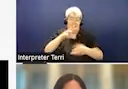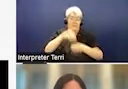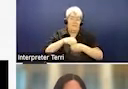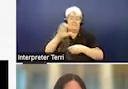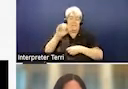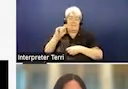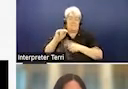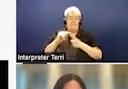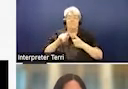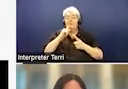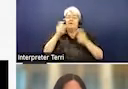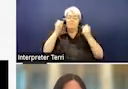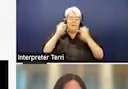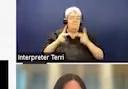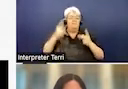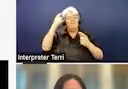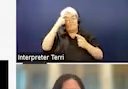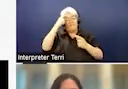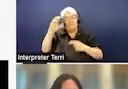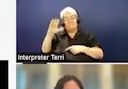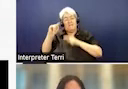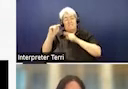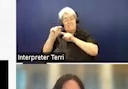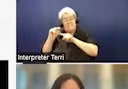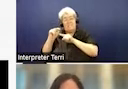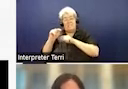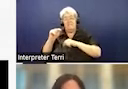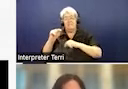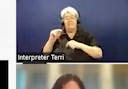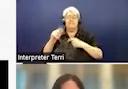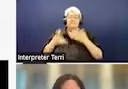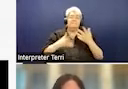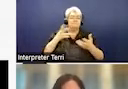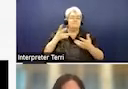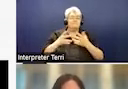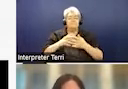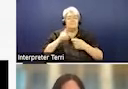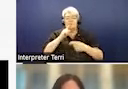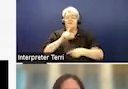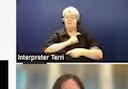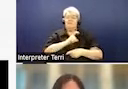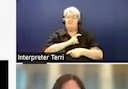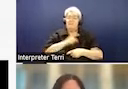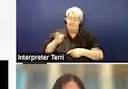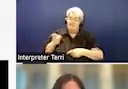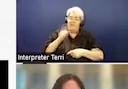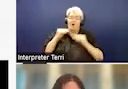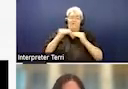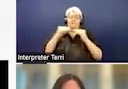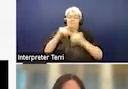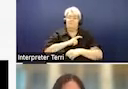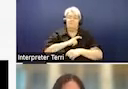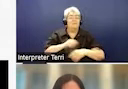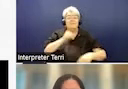Unfortunately, though, too many people still think of CIT as a law enforcement program. It's not. It is a